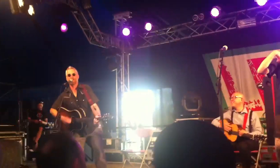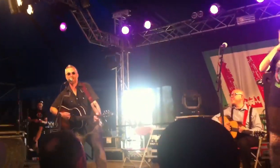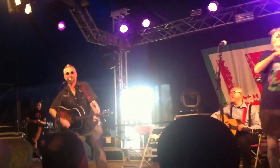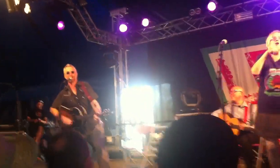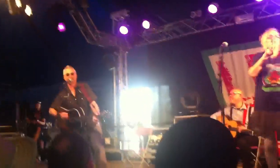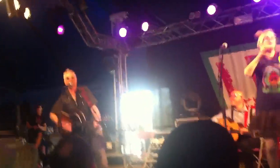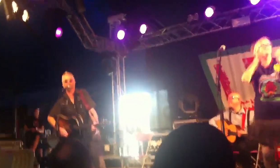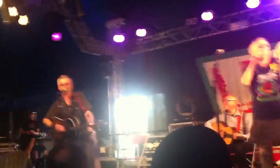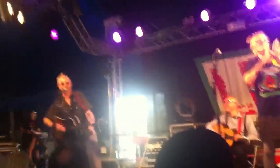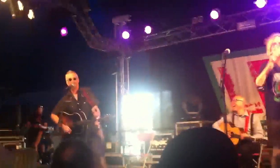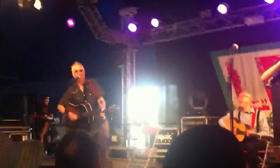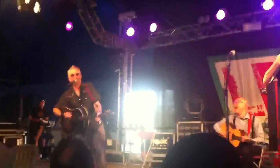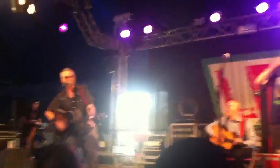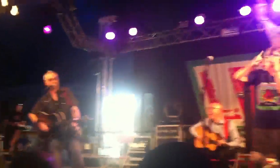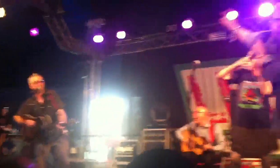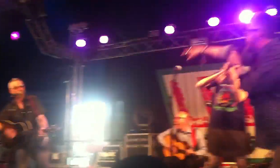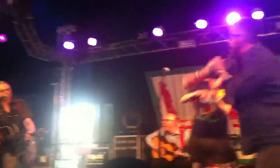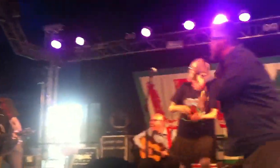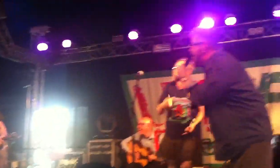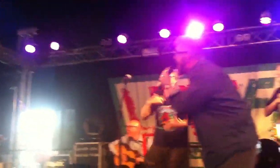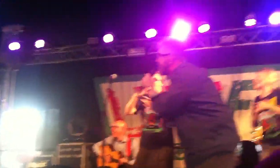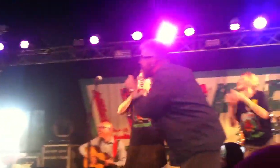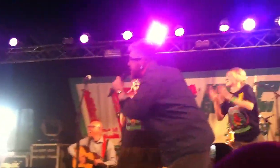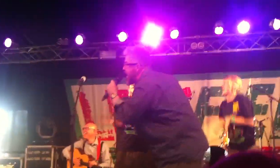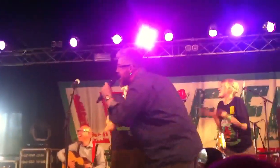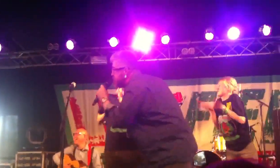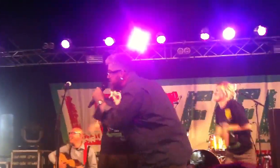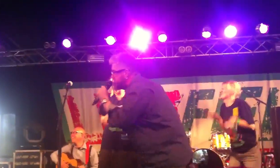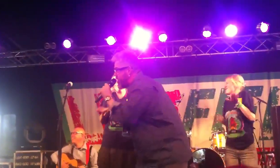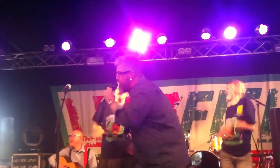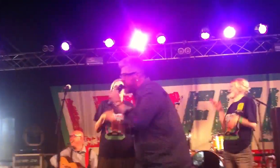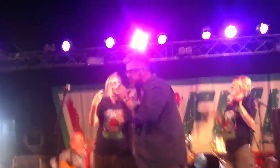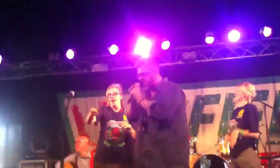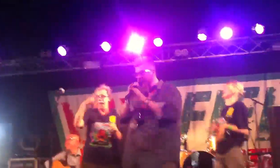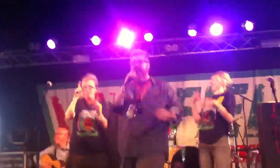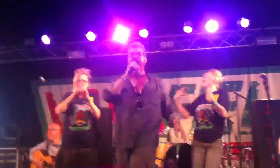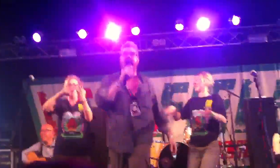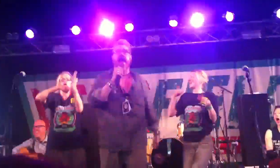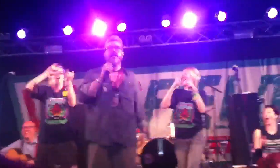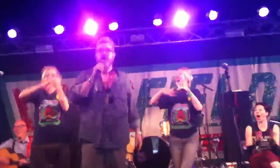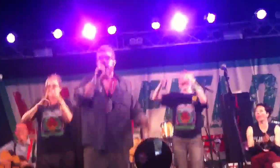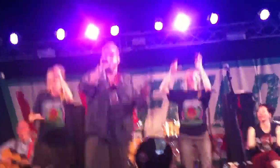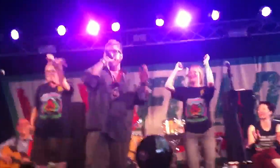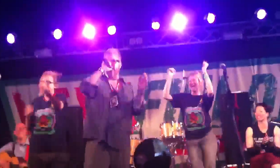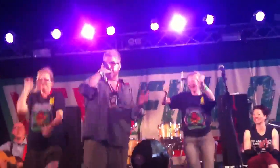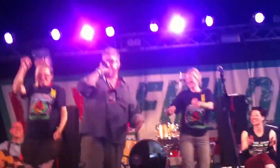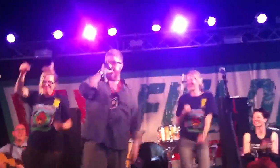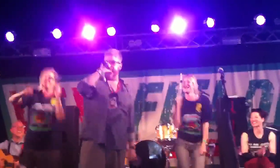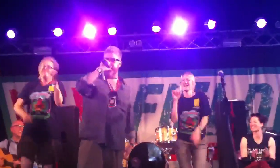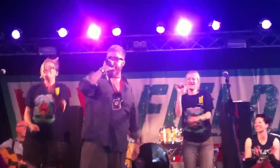Johnny Morris. I'm of a penguin and a nine stories. Yeah!